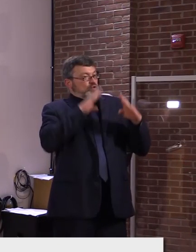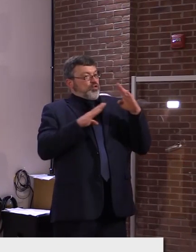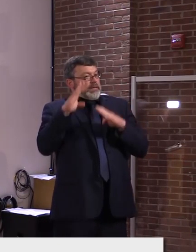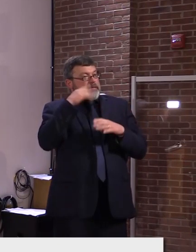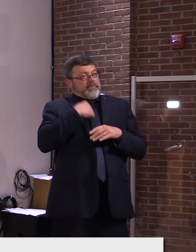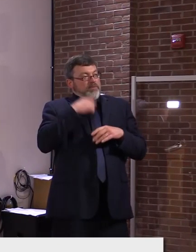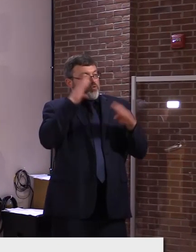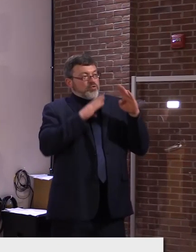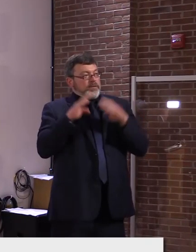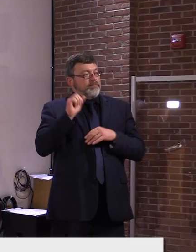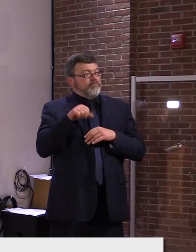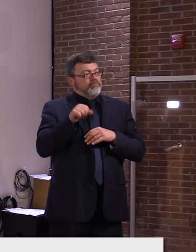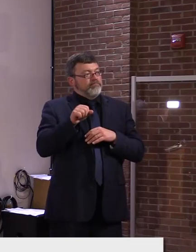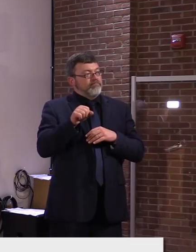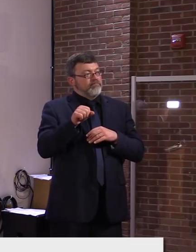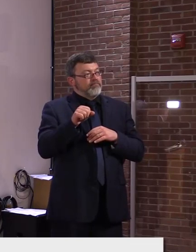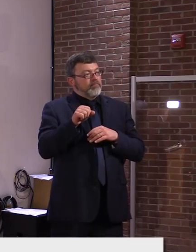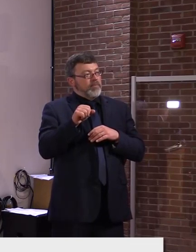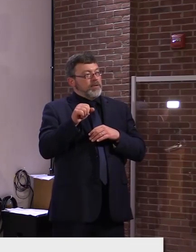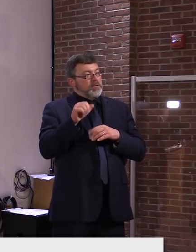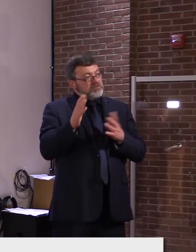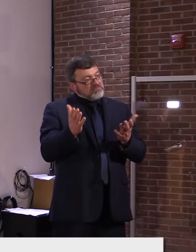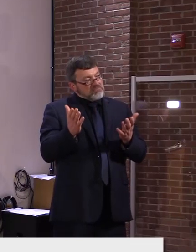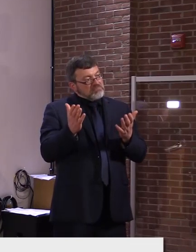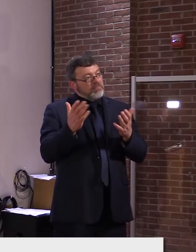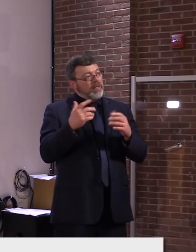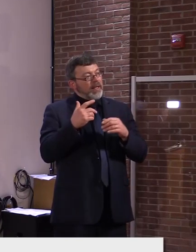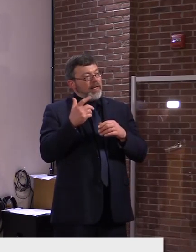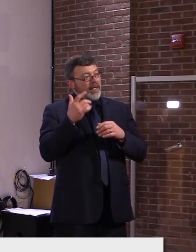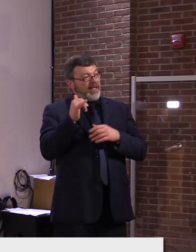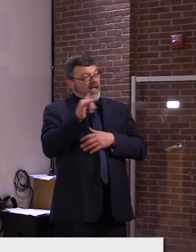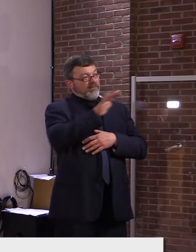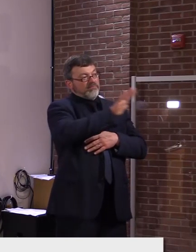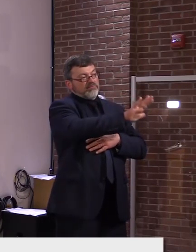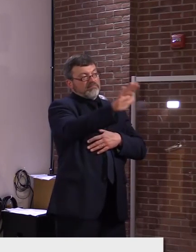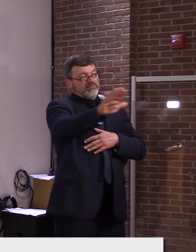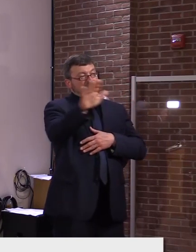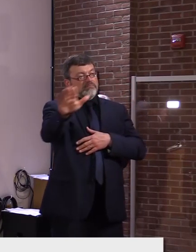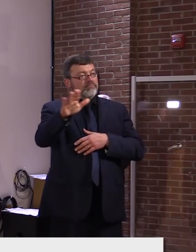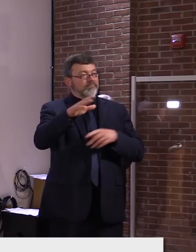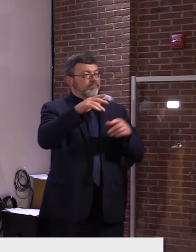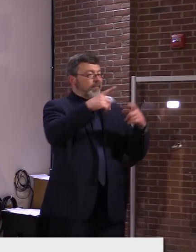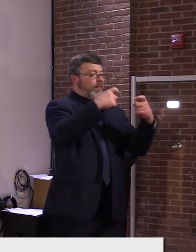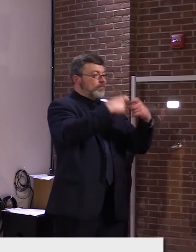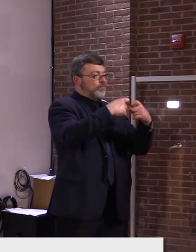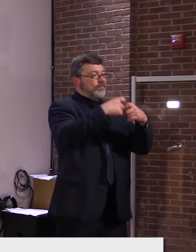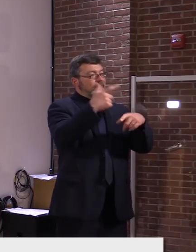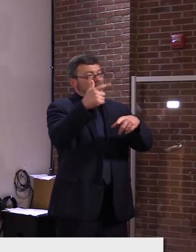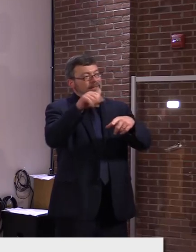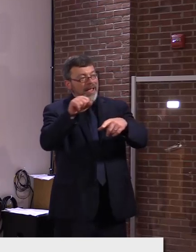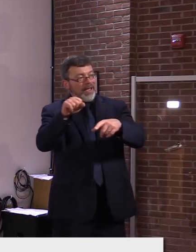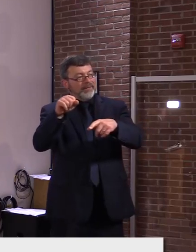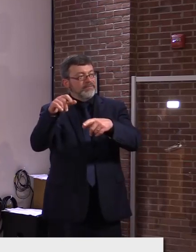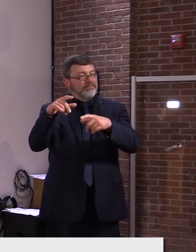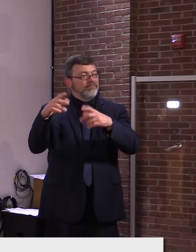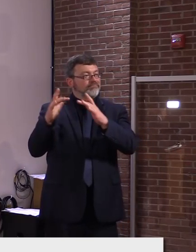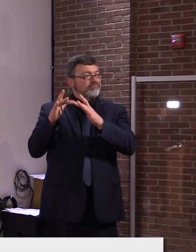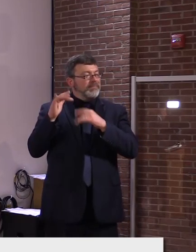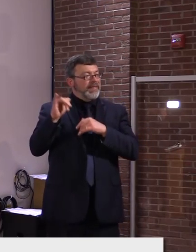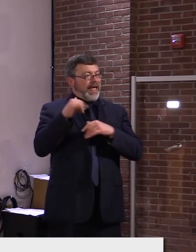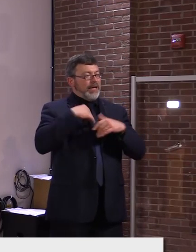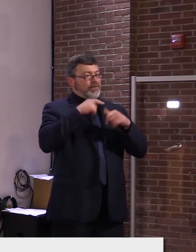regulated and we have different opportunities to make sure that we're keeping those as low as possible. But I